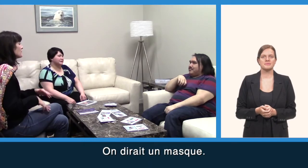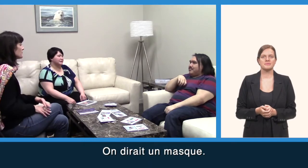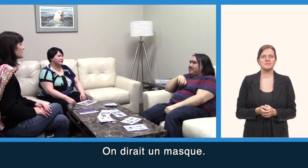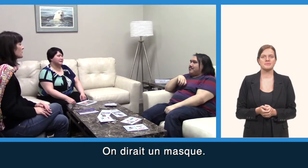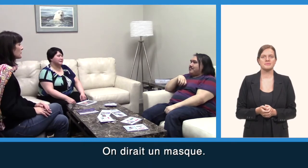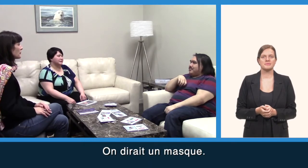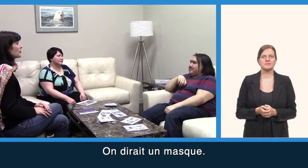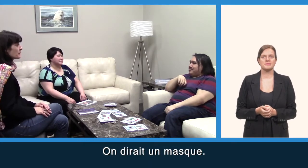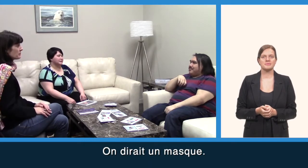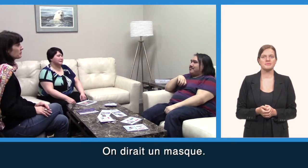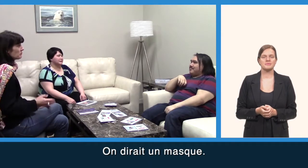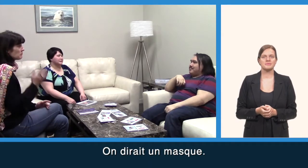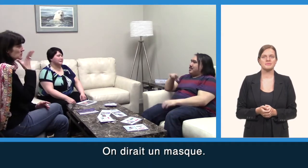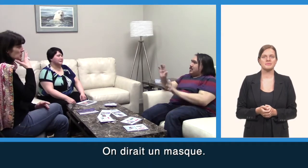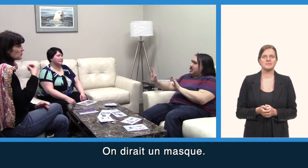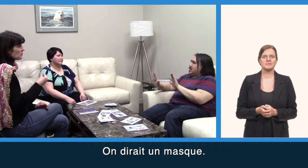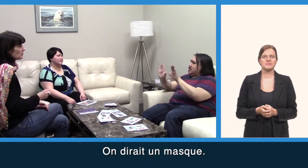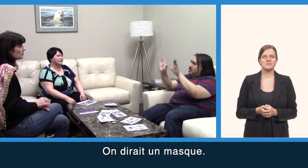Mhm.